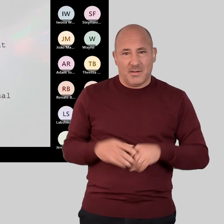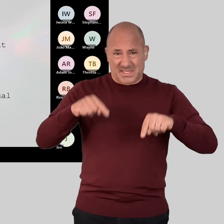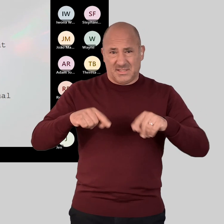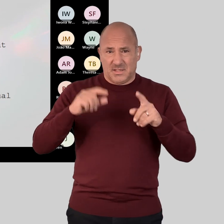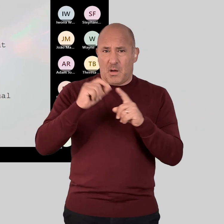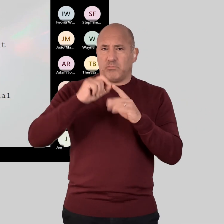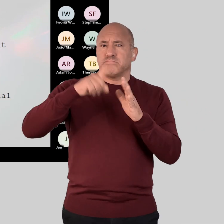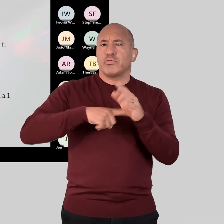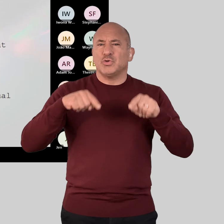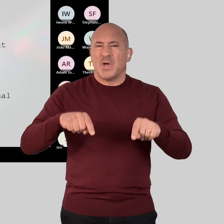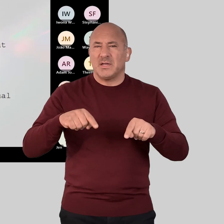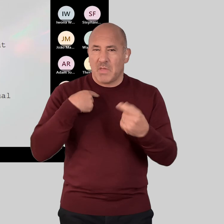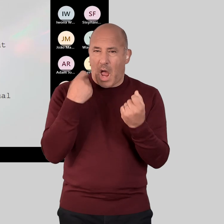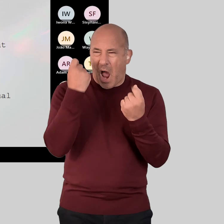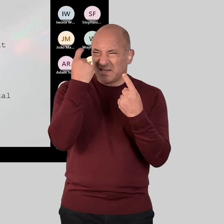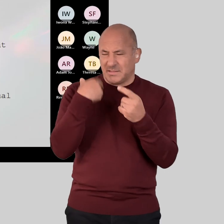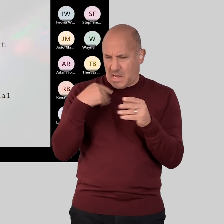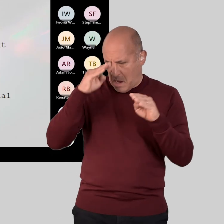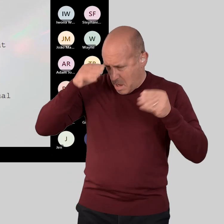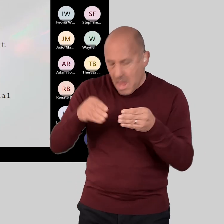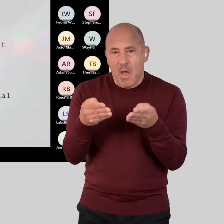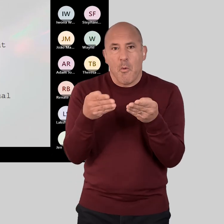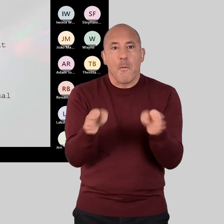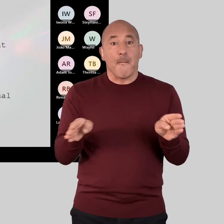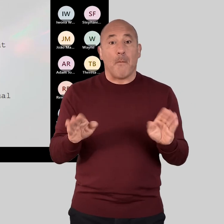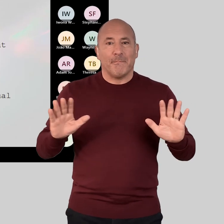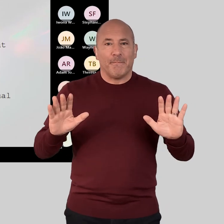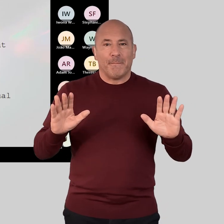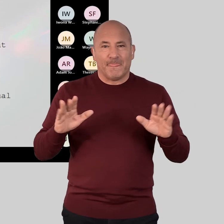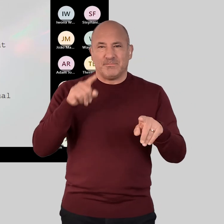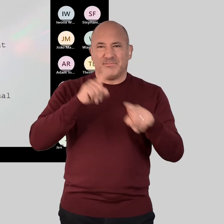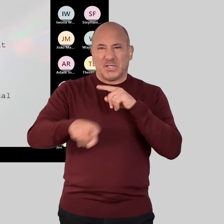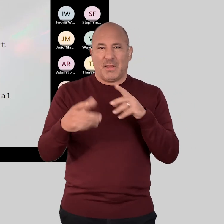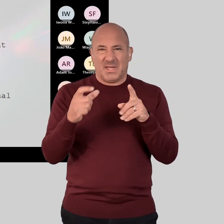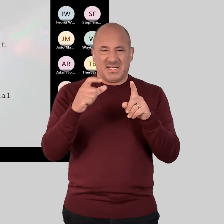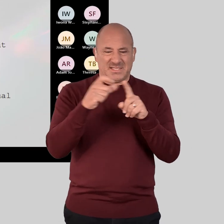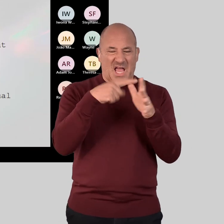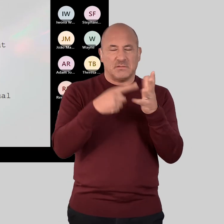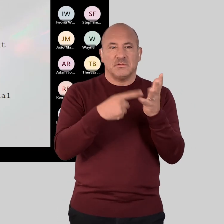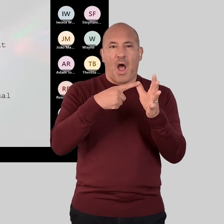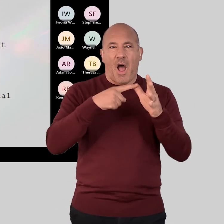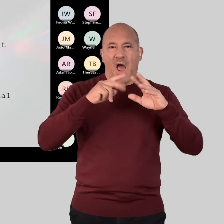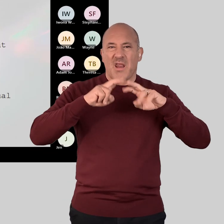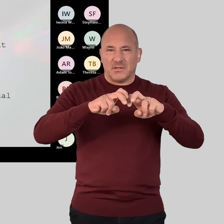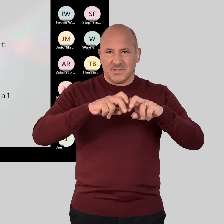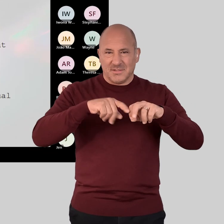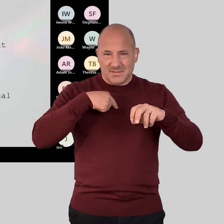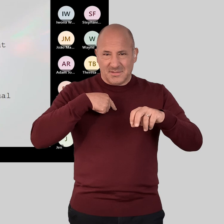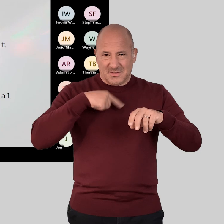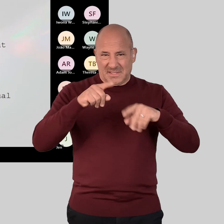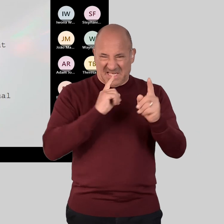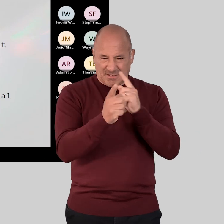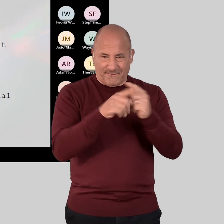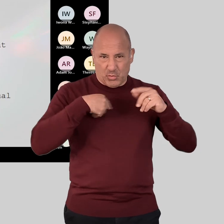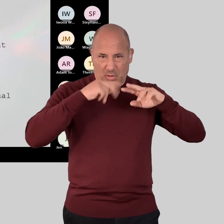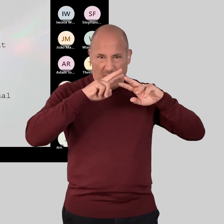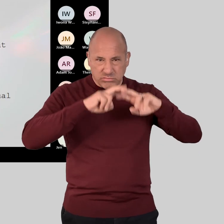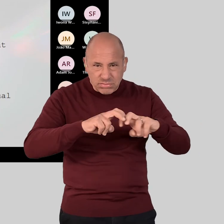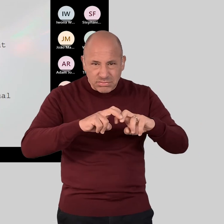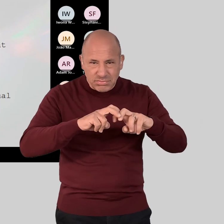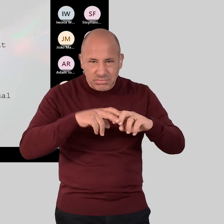analytic philosophy tradition in a way, but in the project we have used this idea more broadly, and particularly in the data analysis,